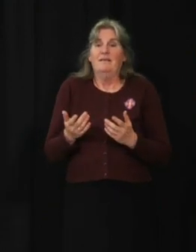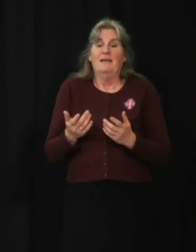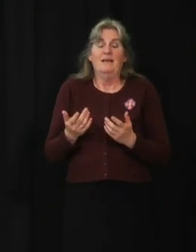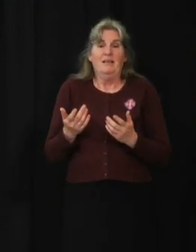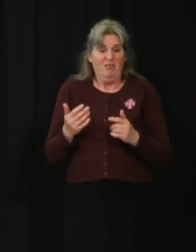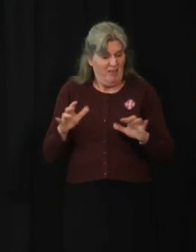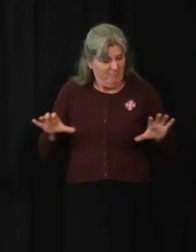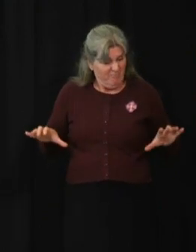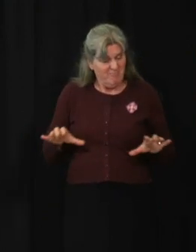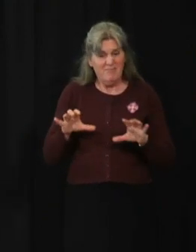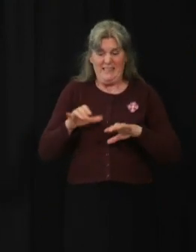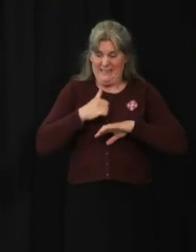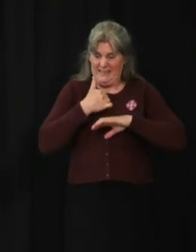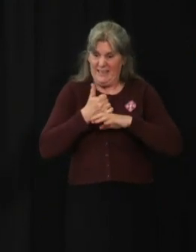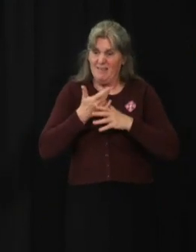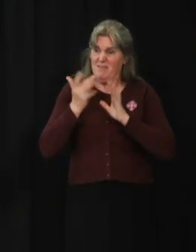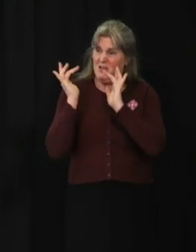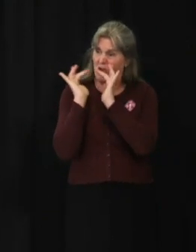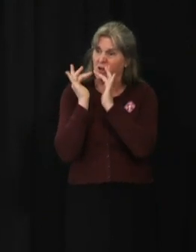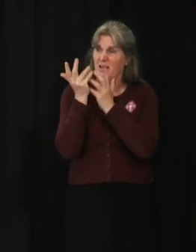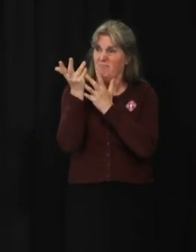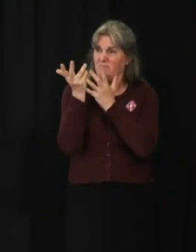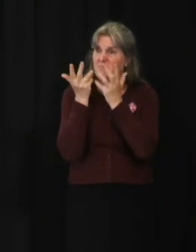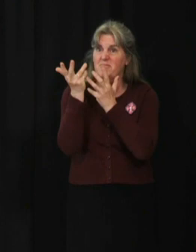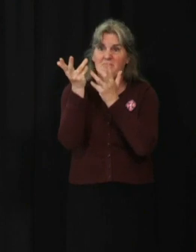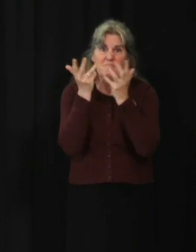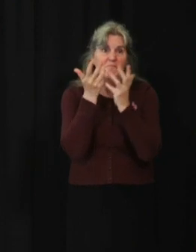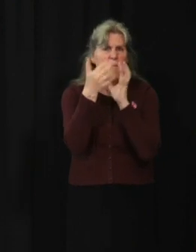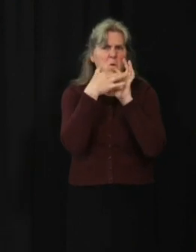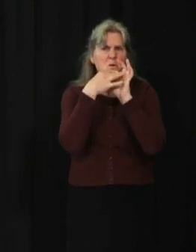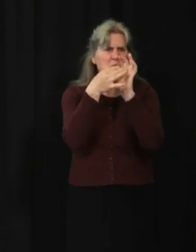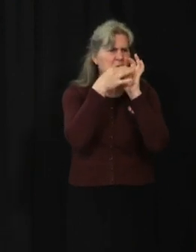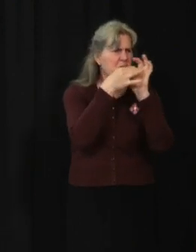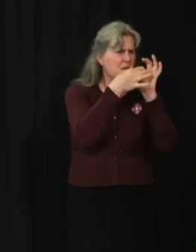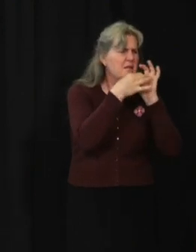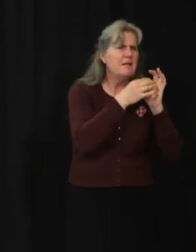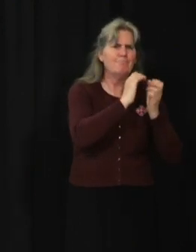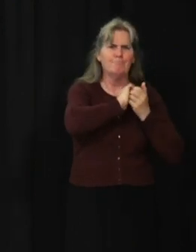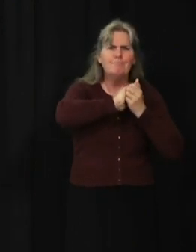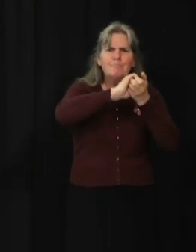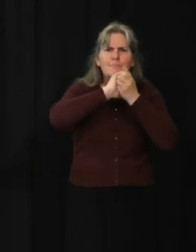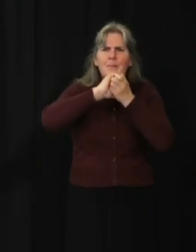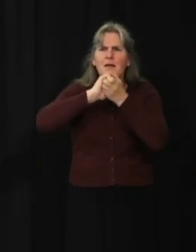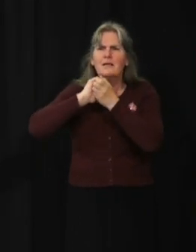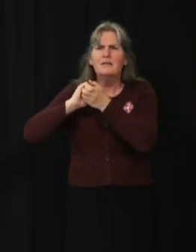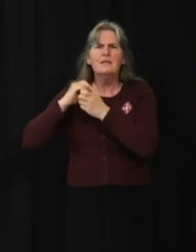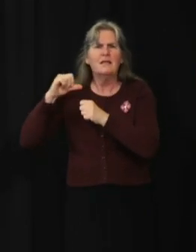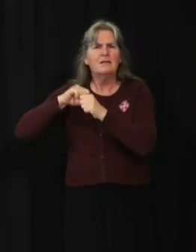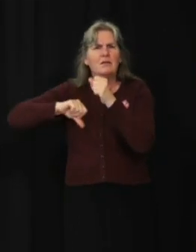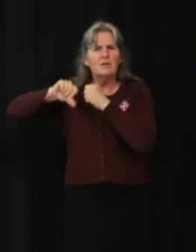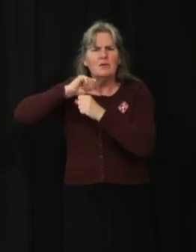We now have these conduits. We have excellent partners in the community.